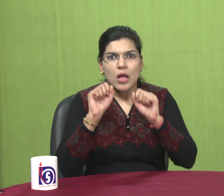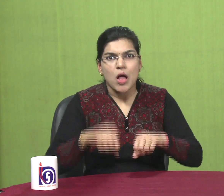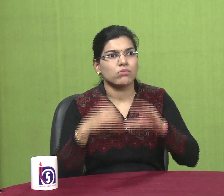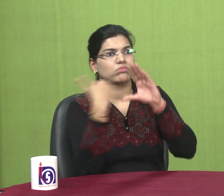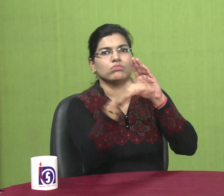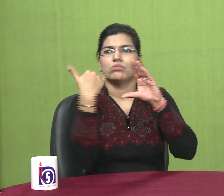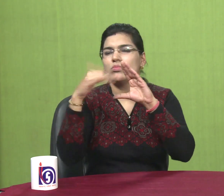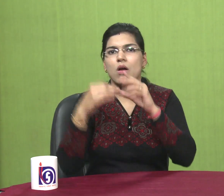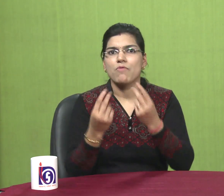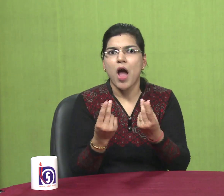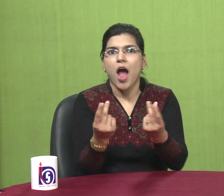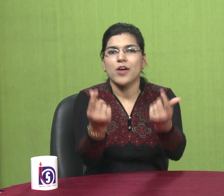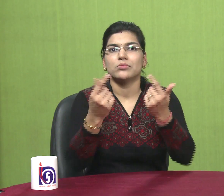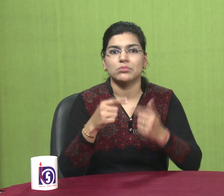and it has useful